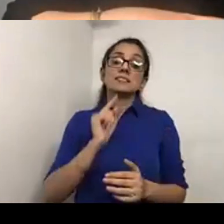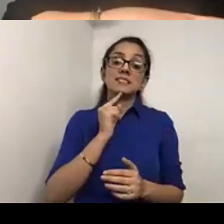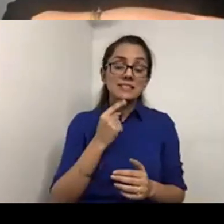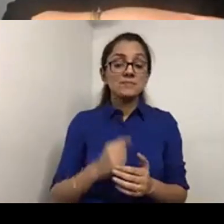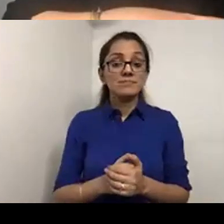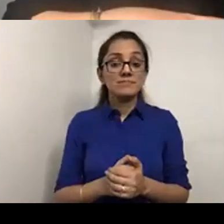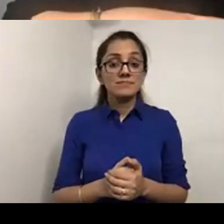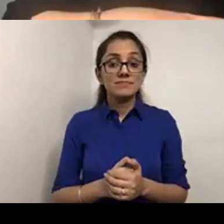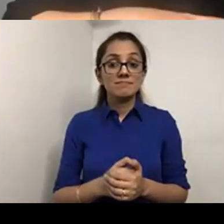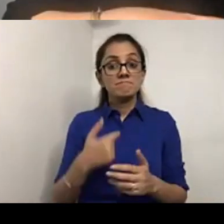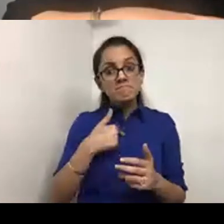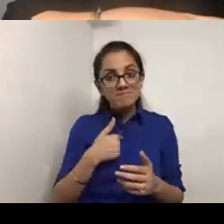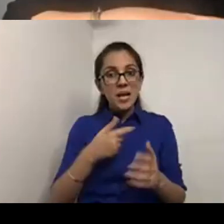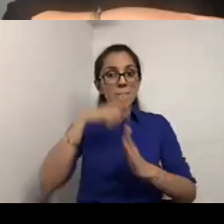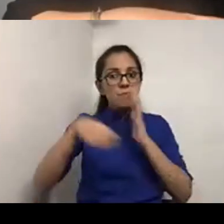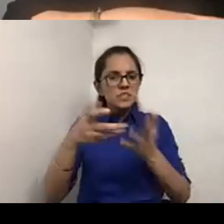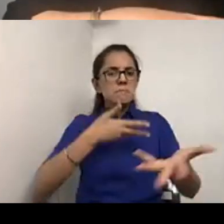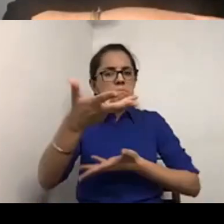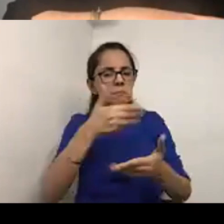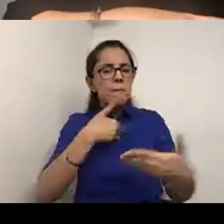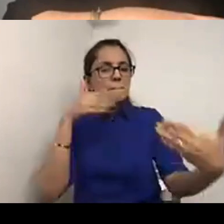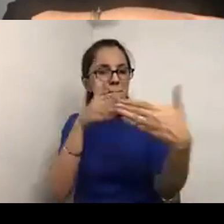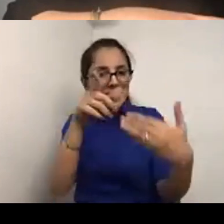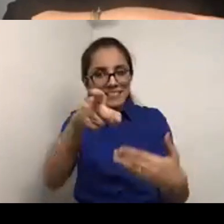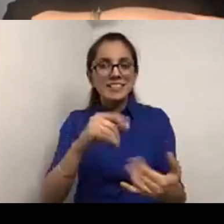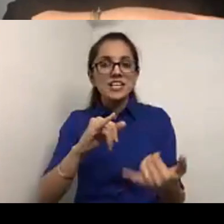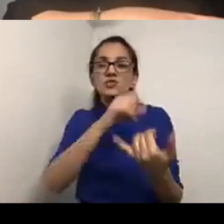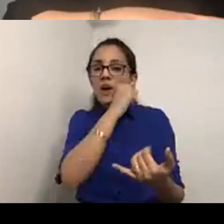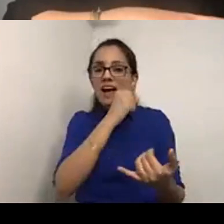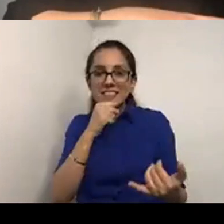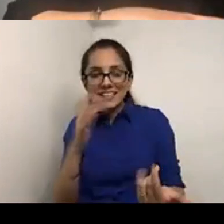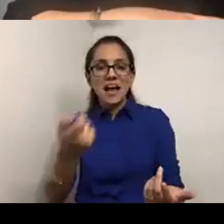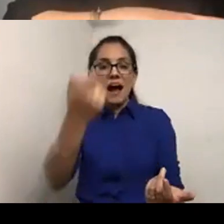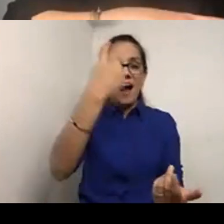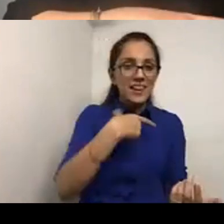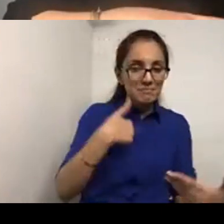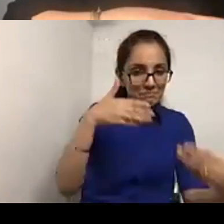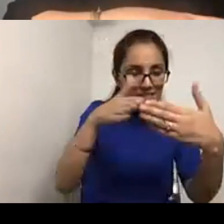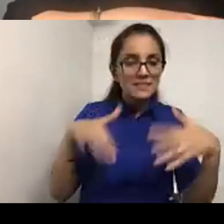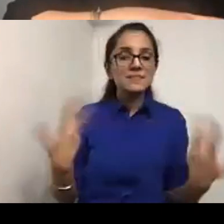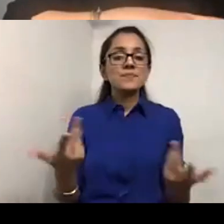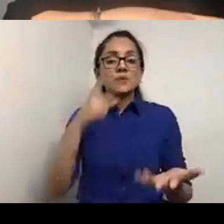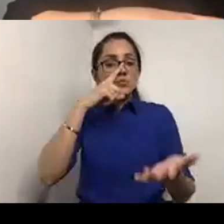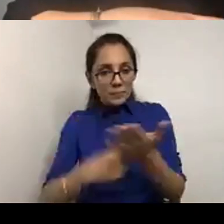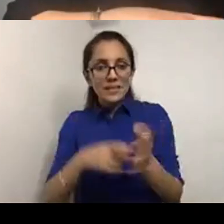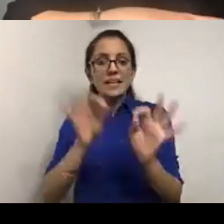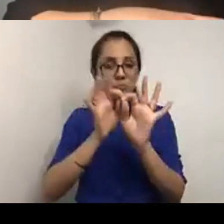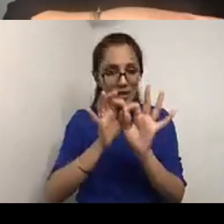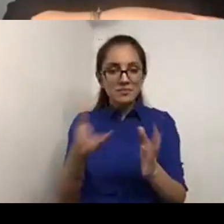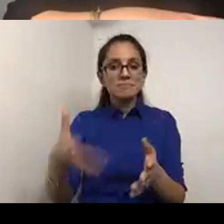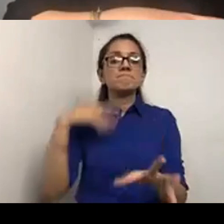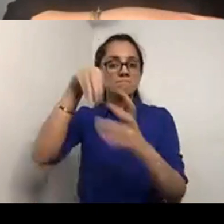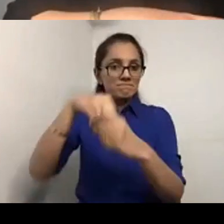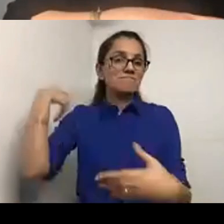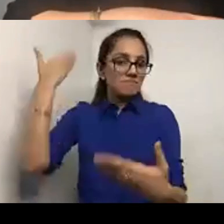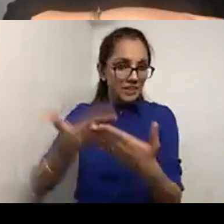when we started talking about this project, when we met Shanti, when we met Alim, when we met Surbhi, who's been always our